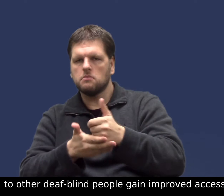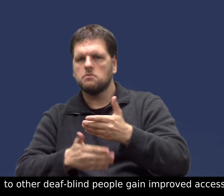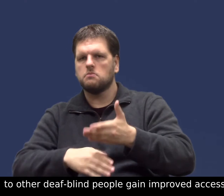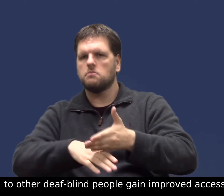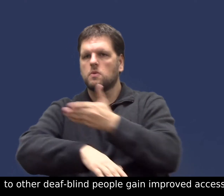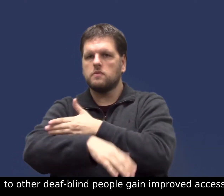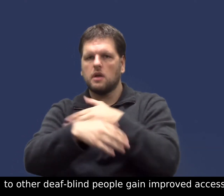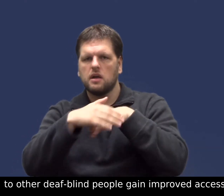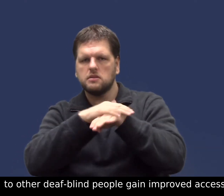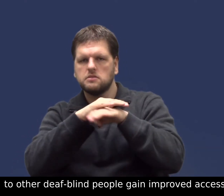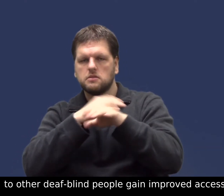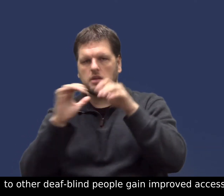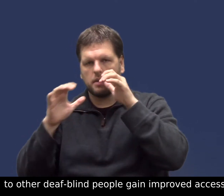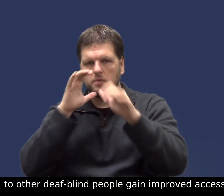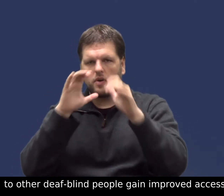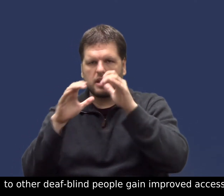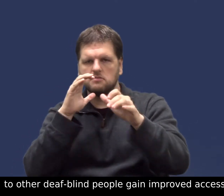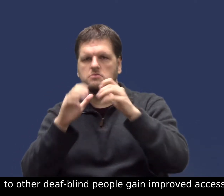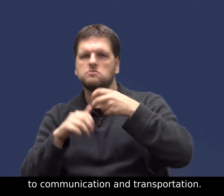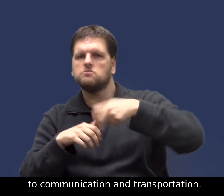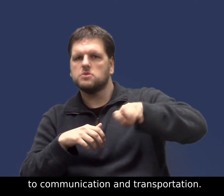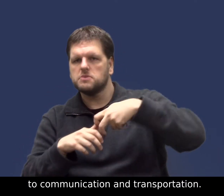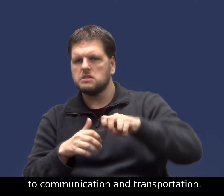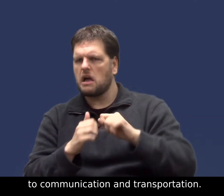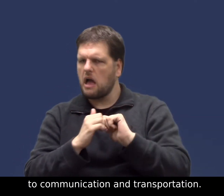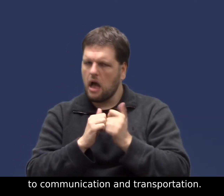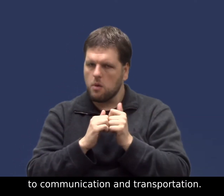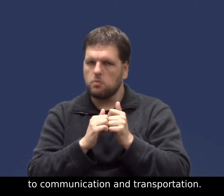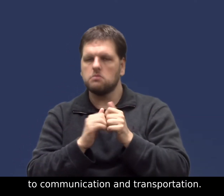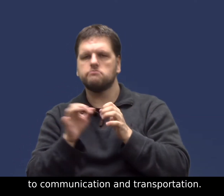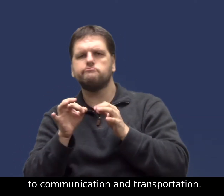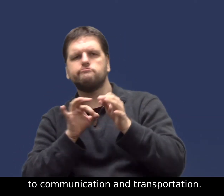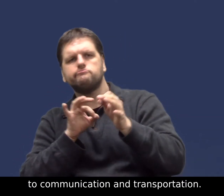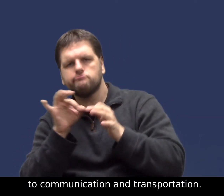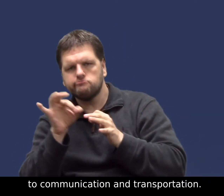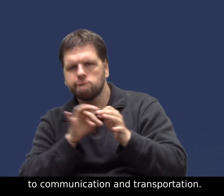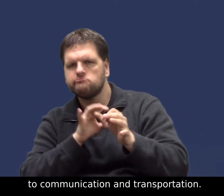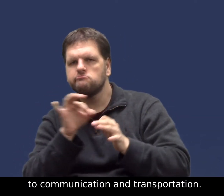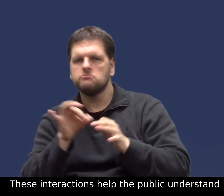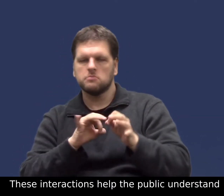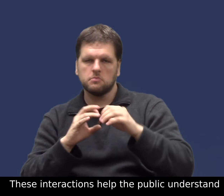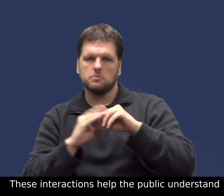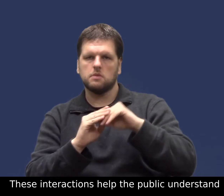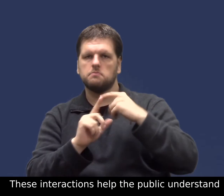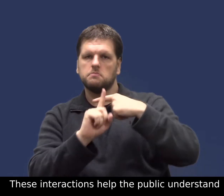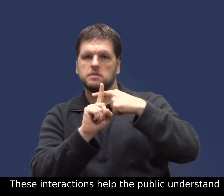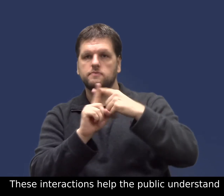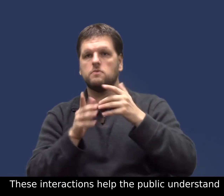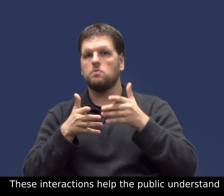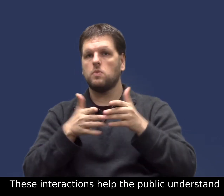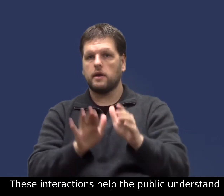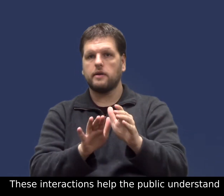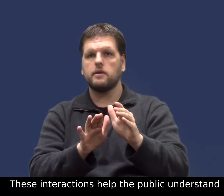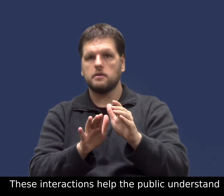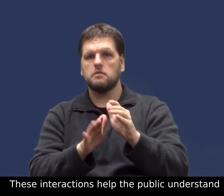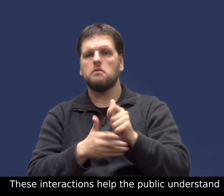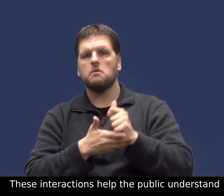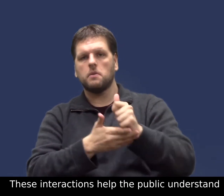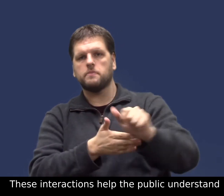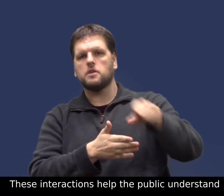deafblind people gain improved access to communication and transportation. These interactions help the public understand